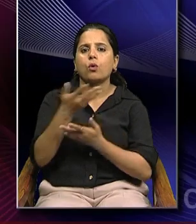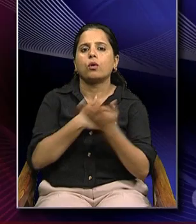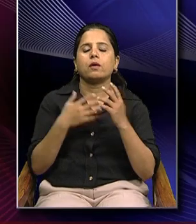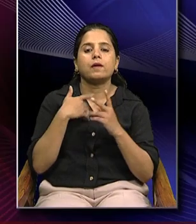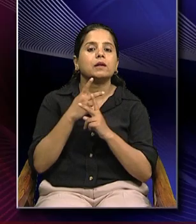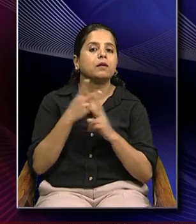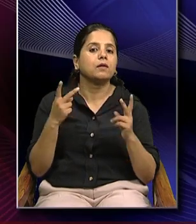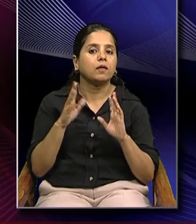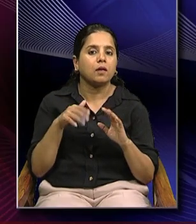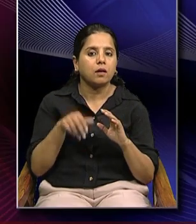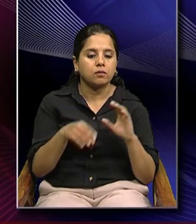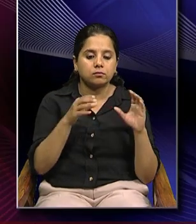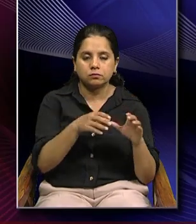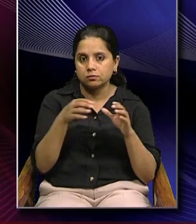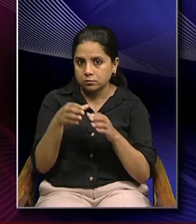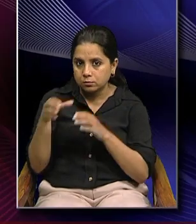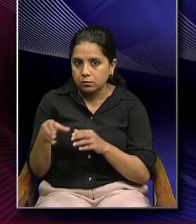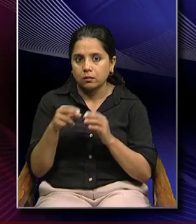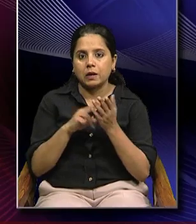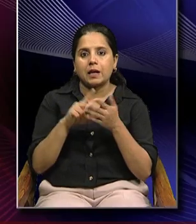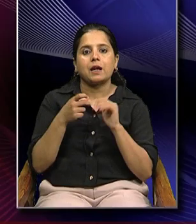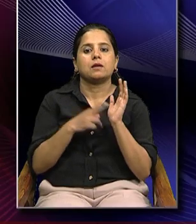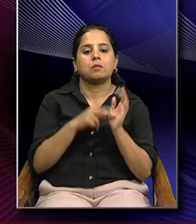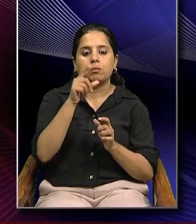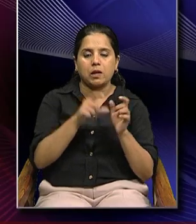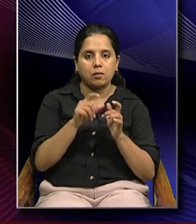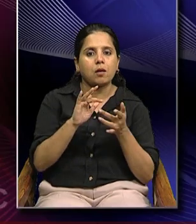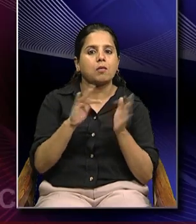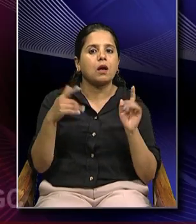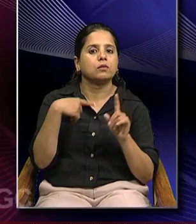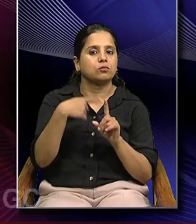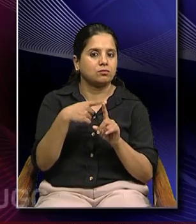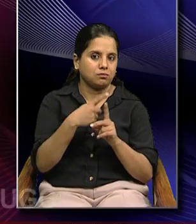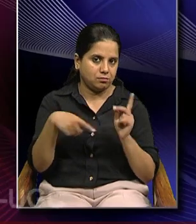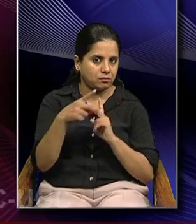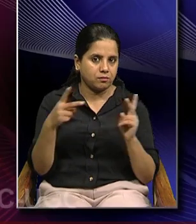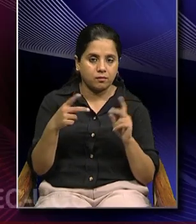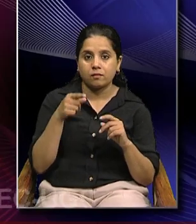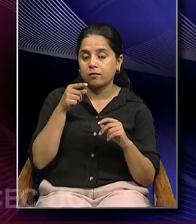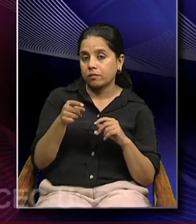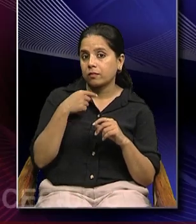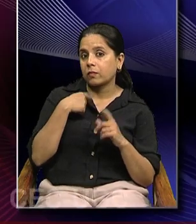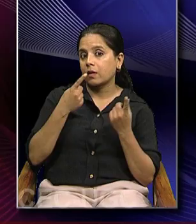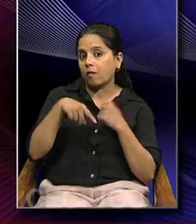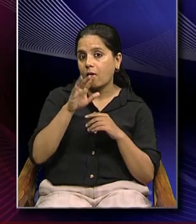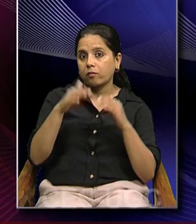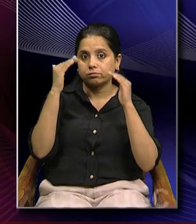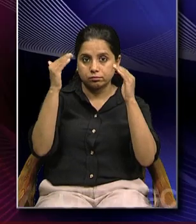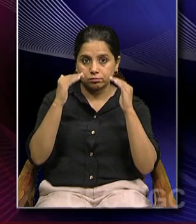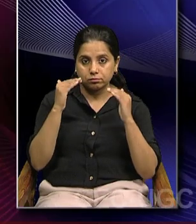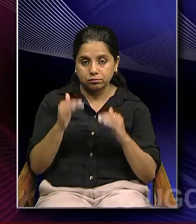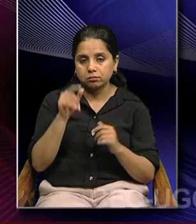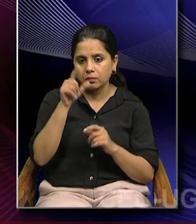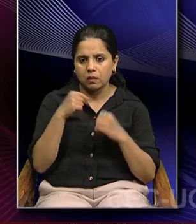different segments of netizens. There is a hierarchy of internet users, wherein we have talked about